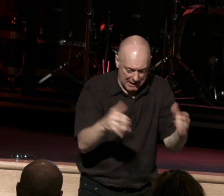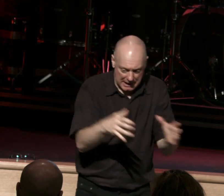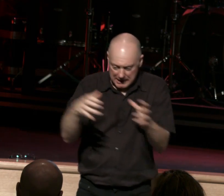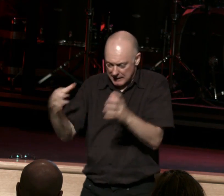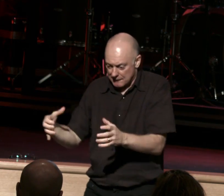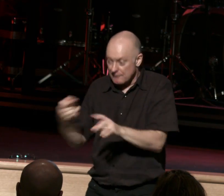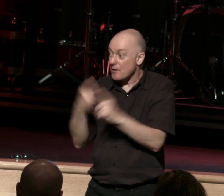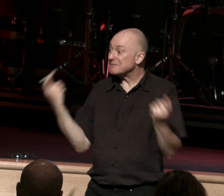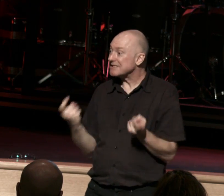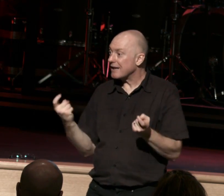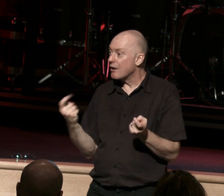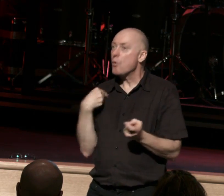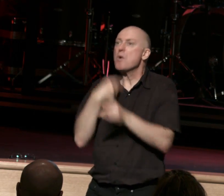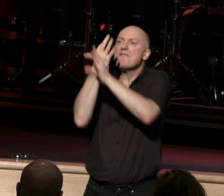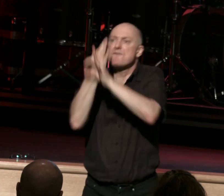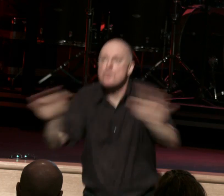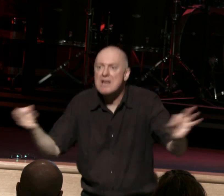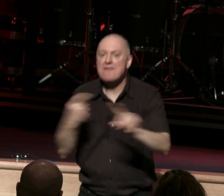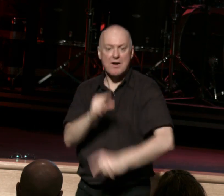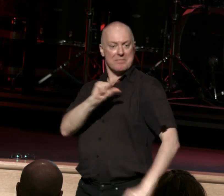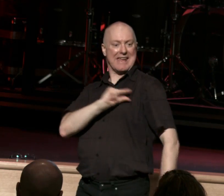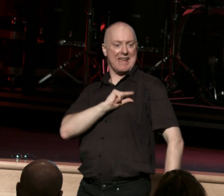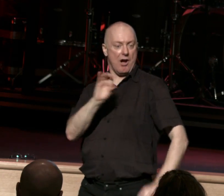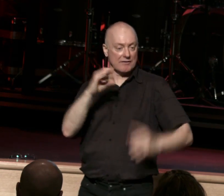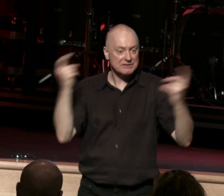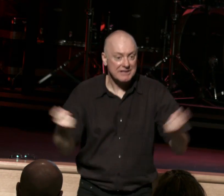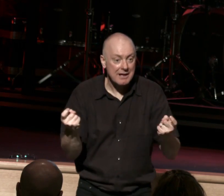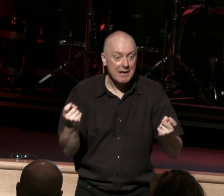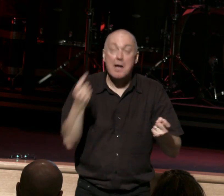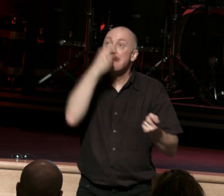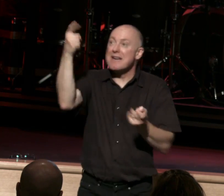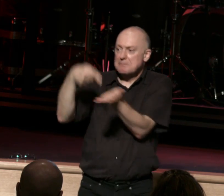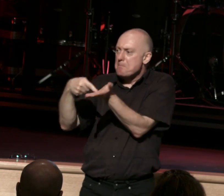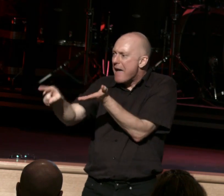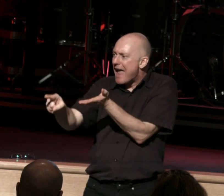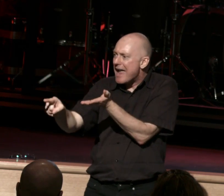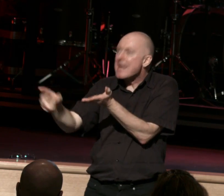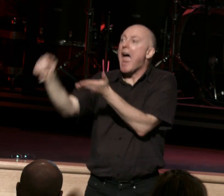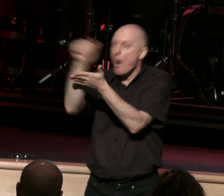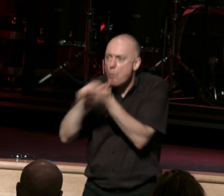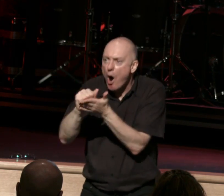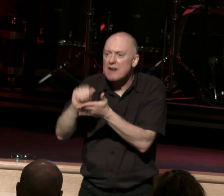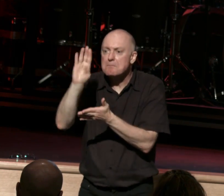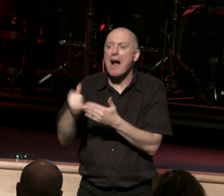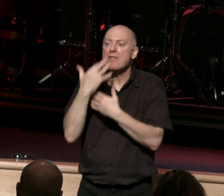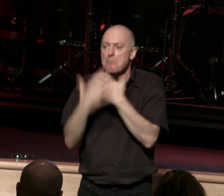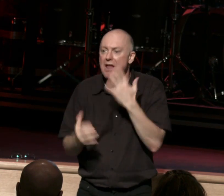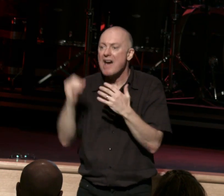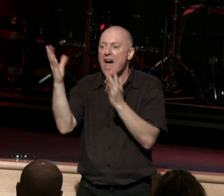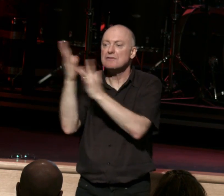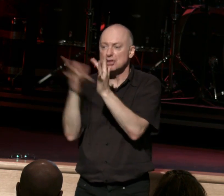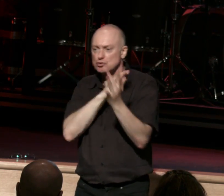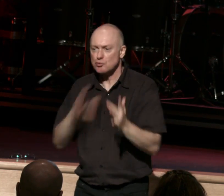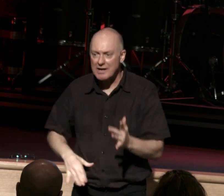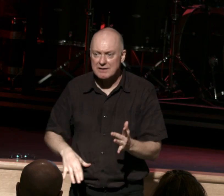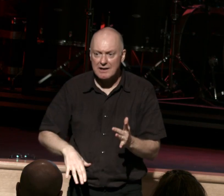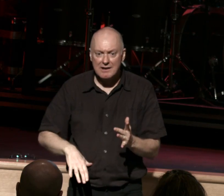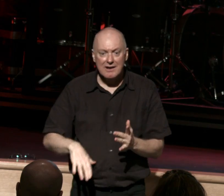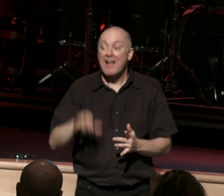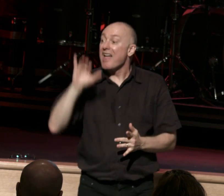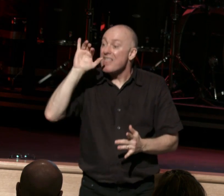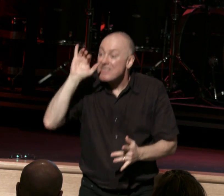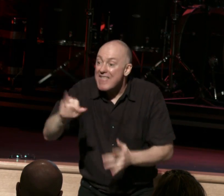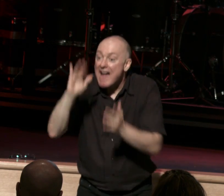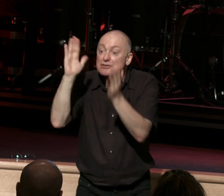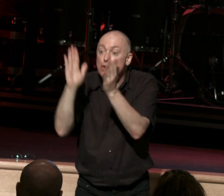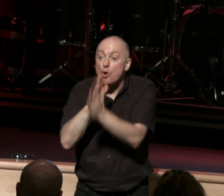set apart from sin, that we would be free from the guilt of sin because it's been paid and washed by the blood of Jesus